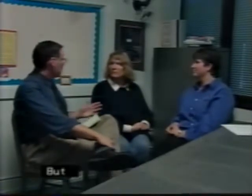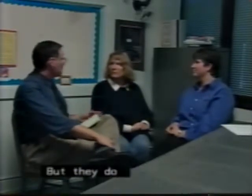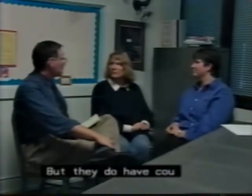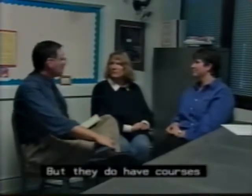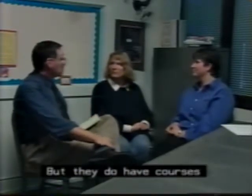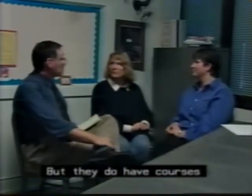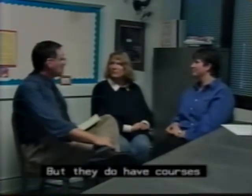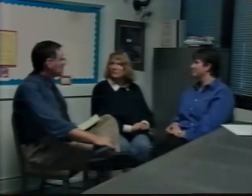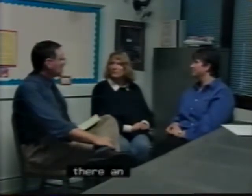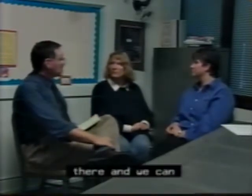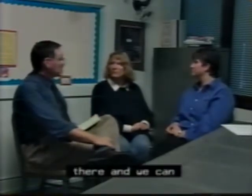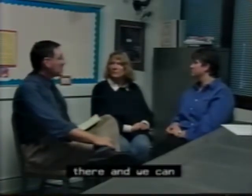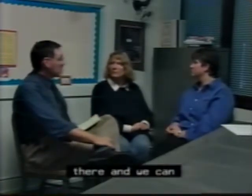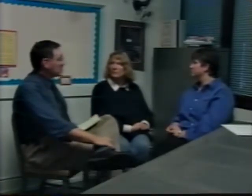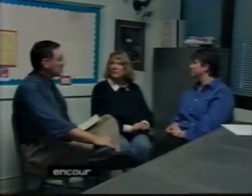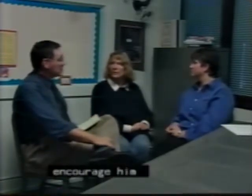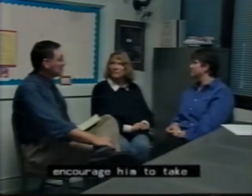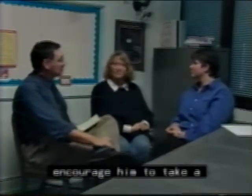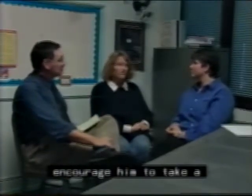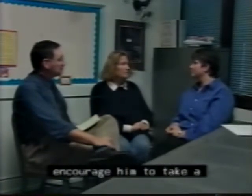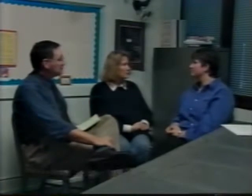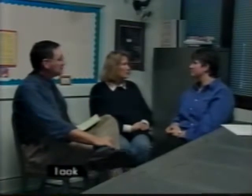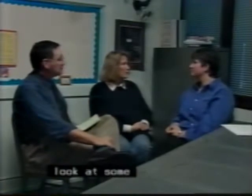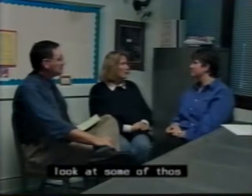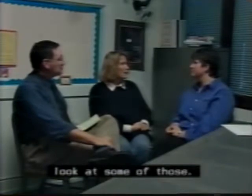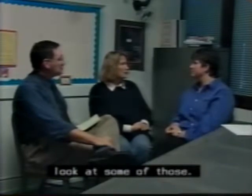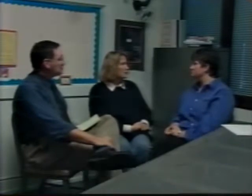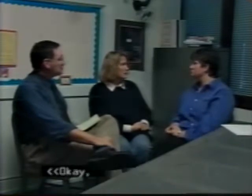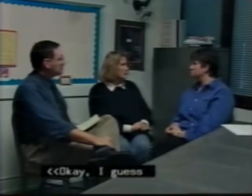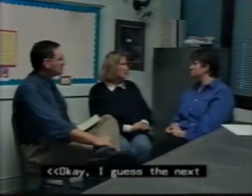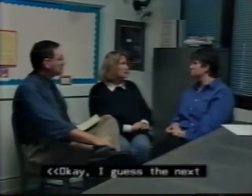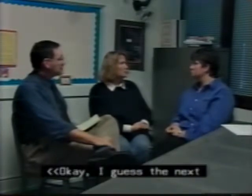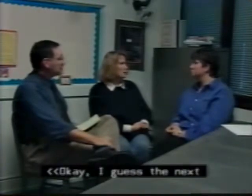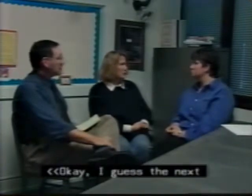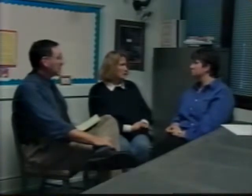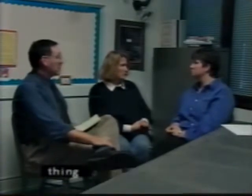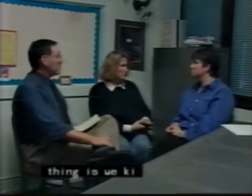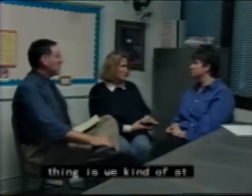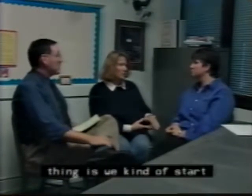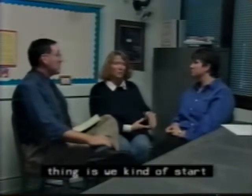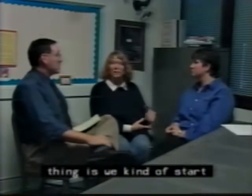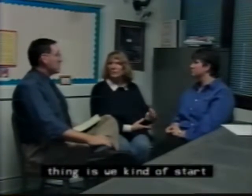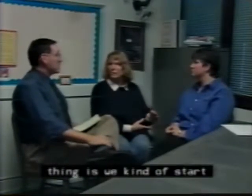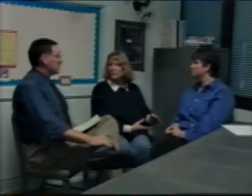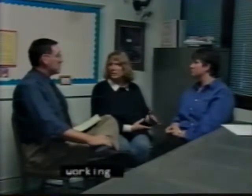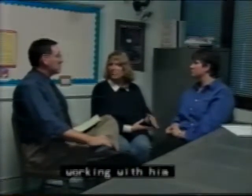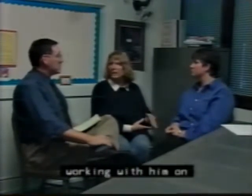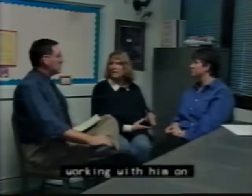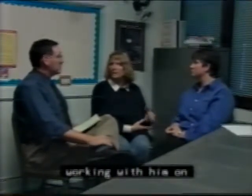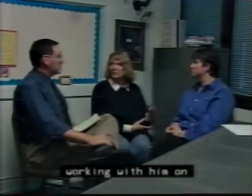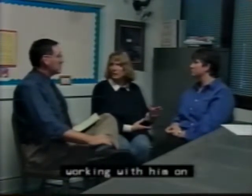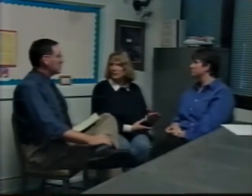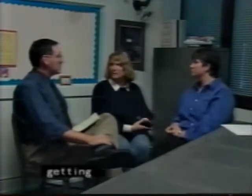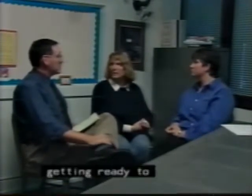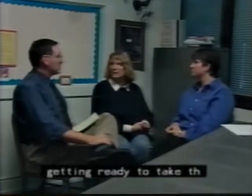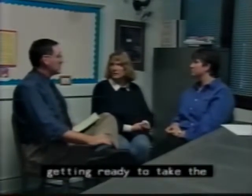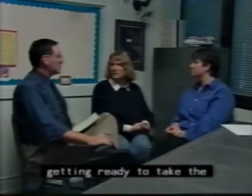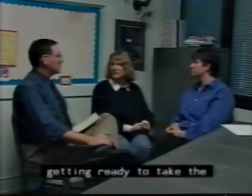can encourage them to take a look at some of those. Okay. I guess the next thing is we kind of start working with him on getting ready to take the